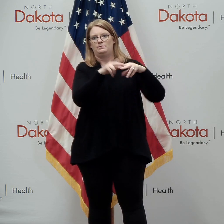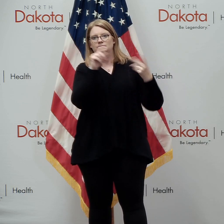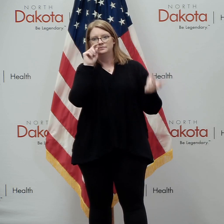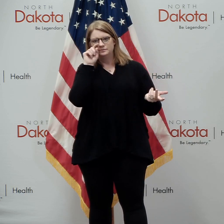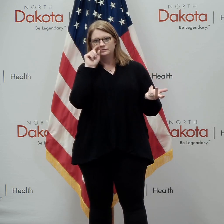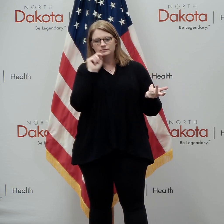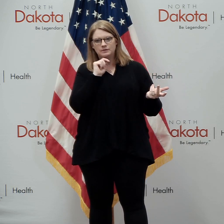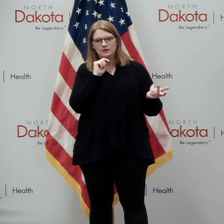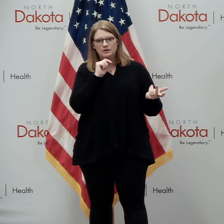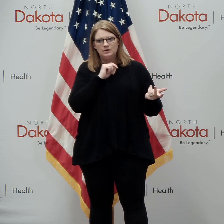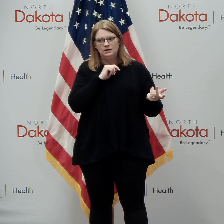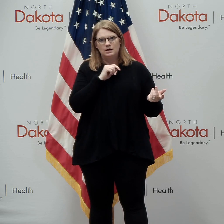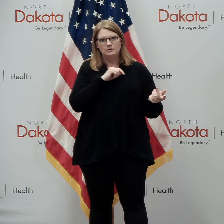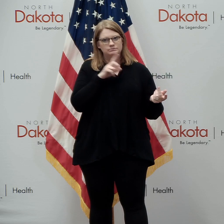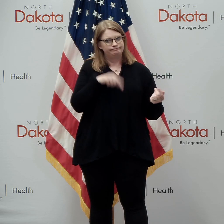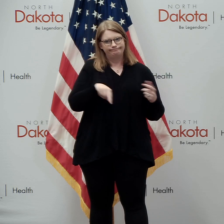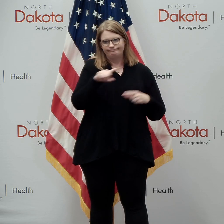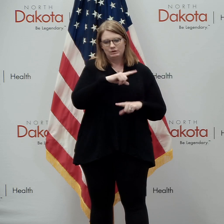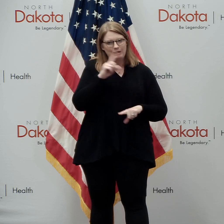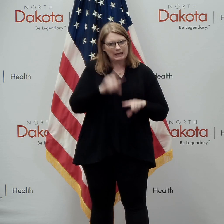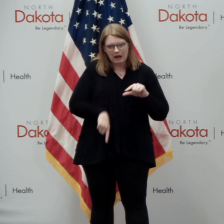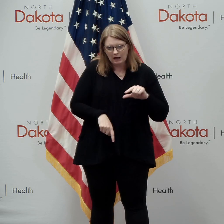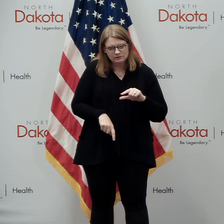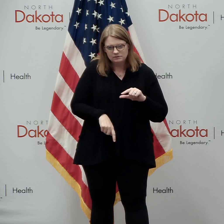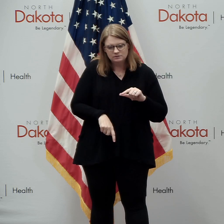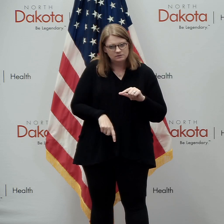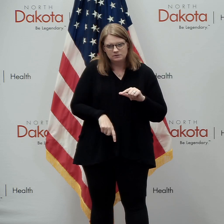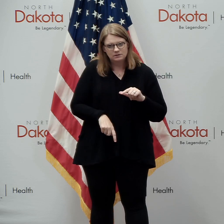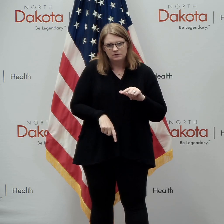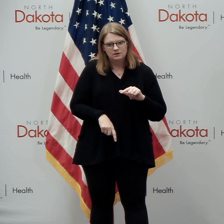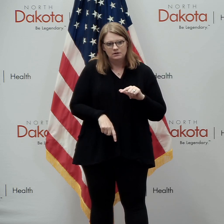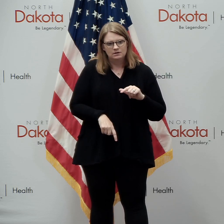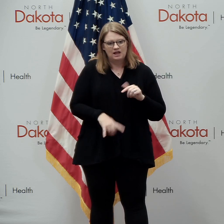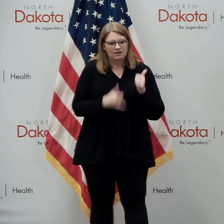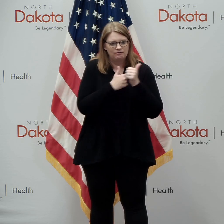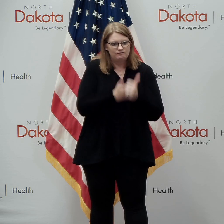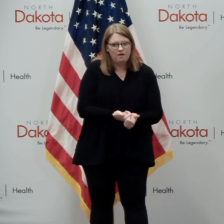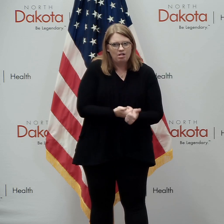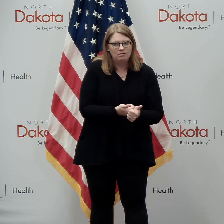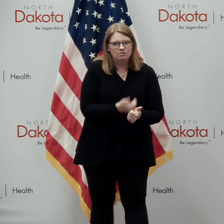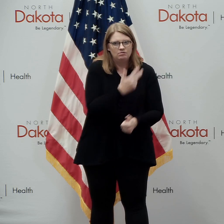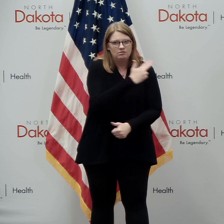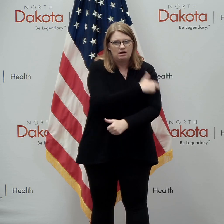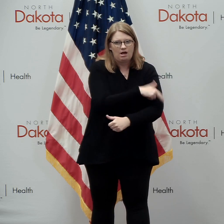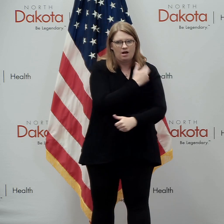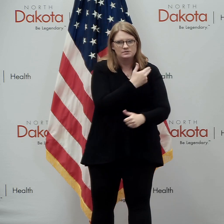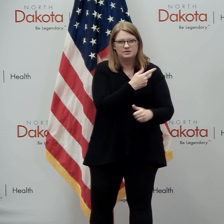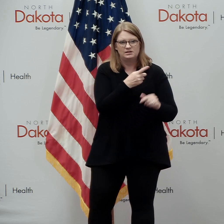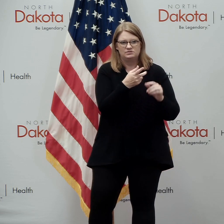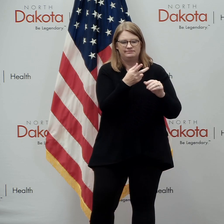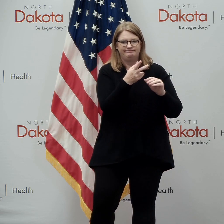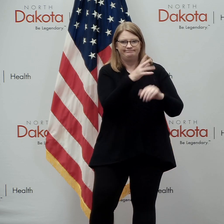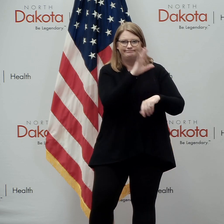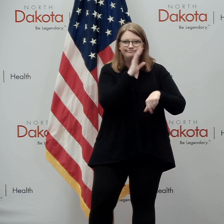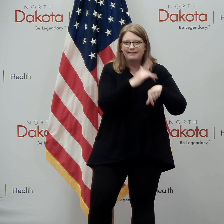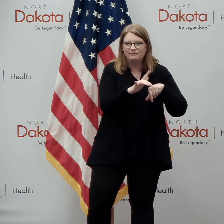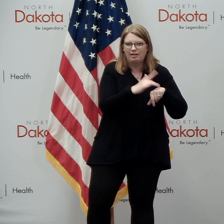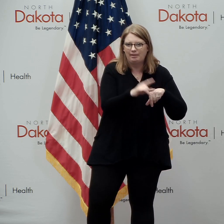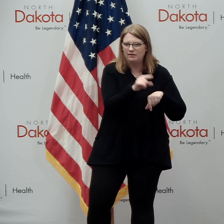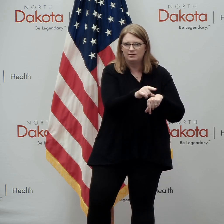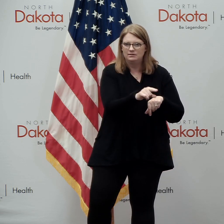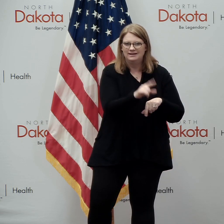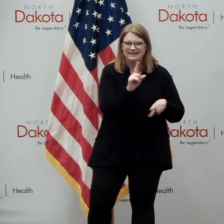lagging indicators. You cannot drive or steer the ship or drive a car down a windy road